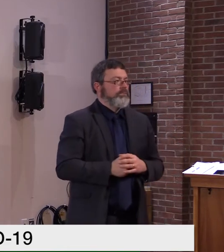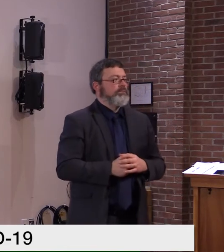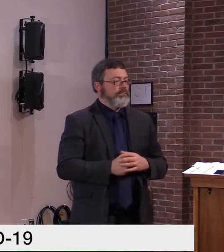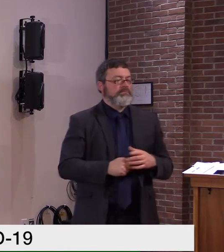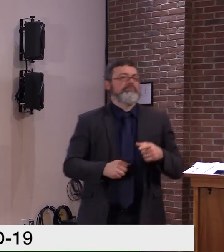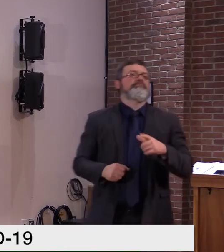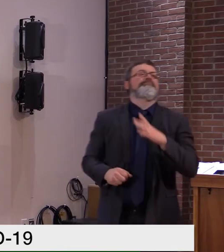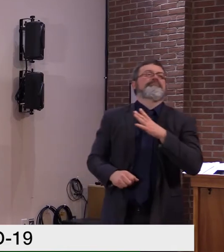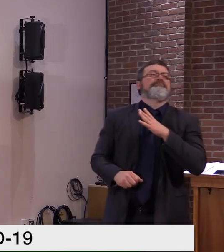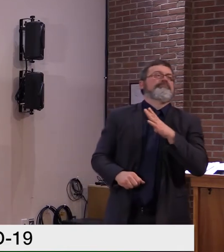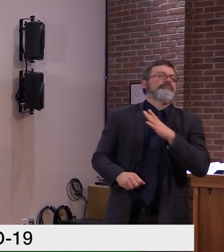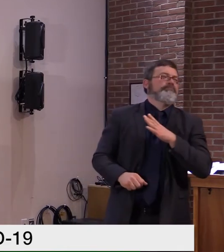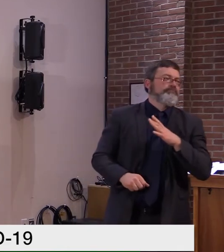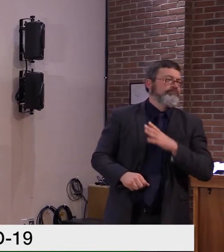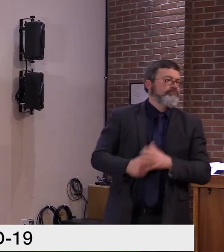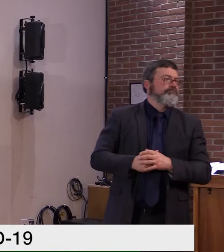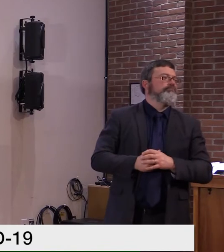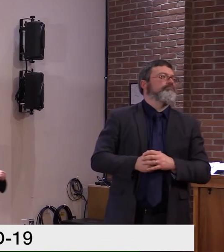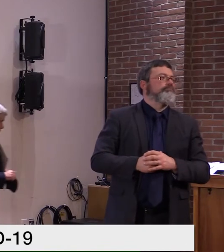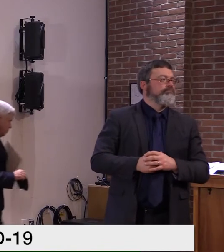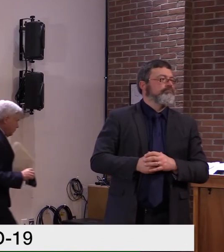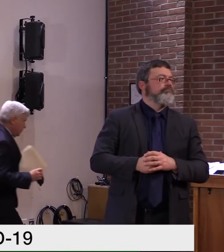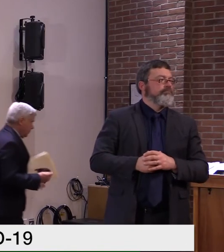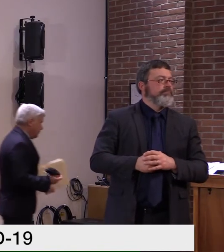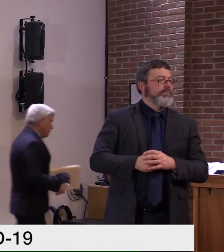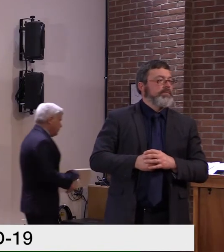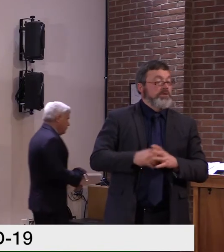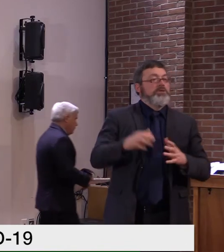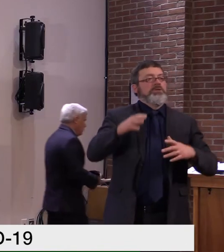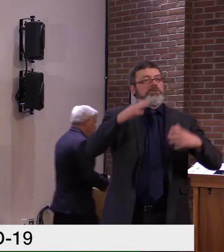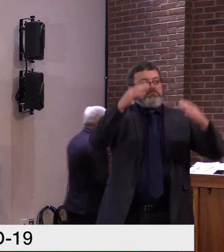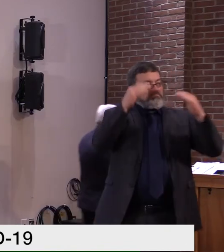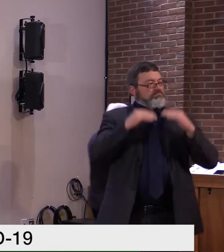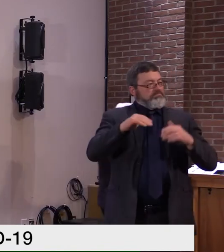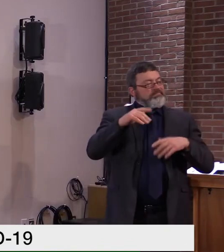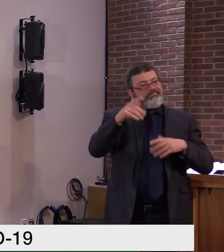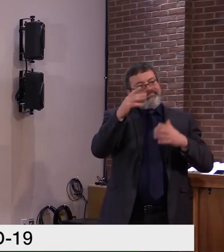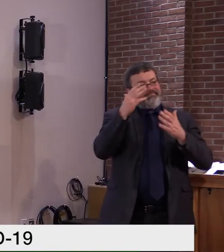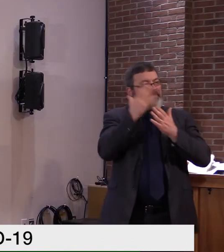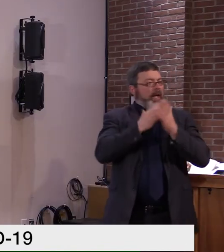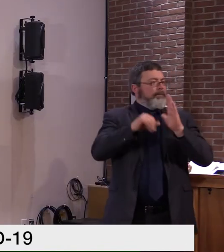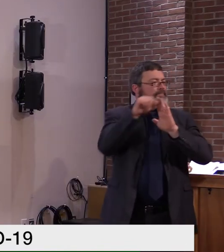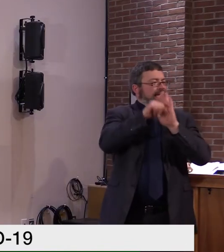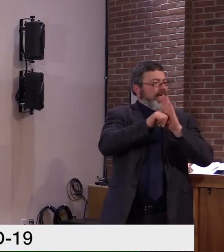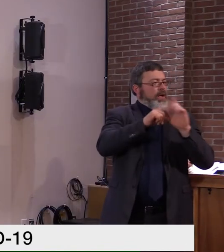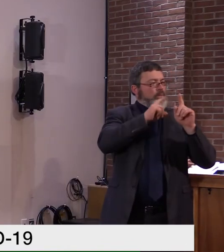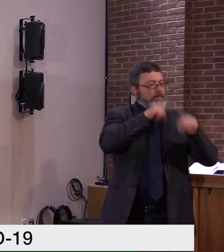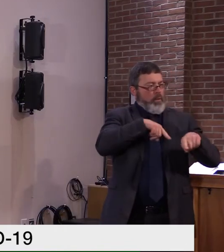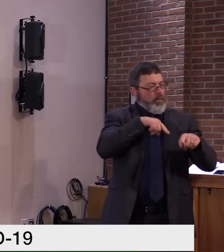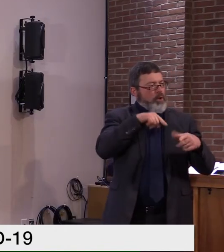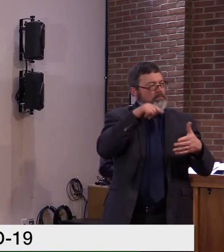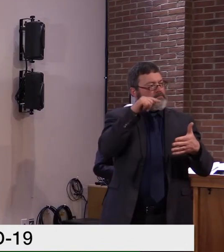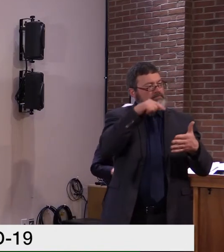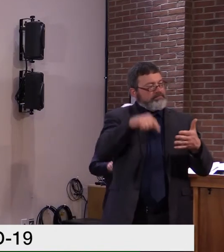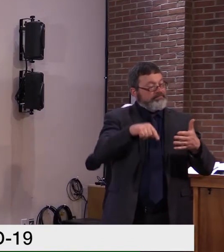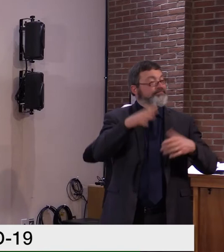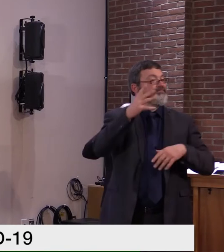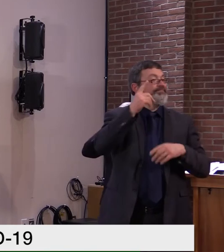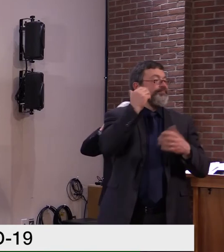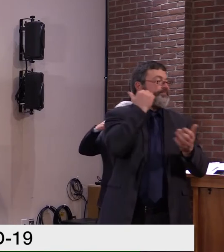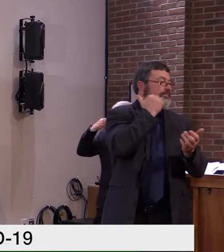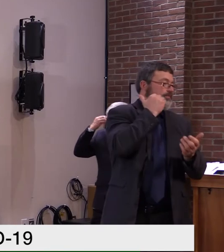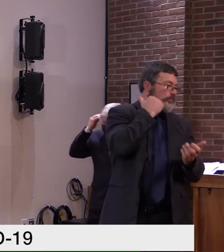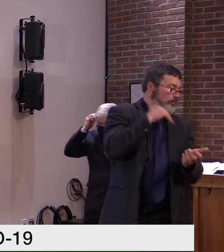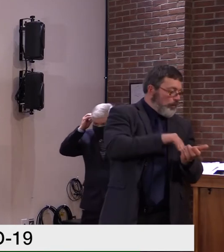some states are considering allowing optometrists and dentists to also give out the vaccine when it becomes available. Obviously, there's a